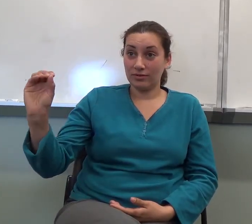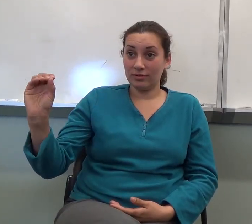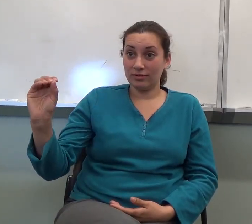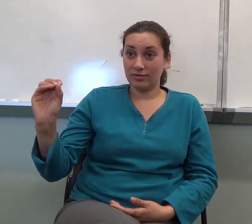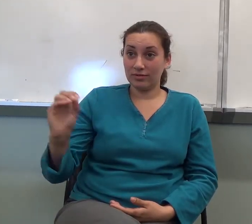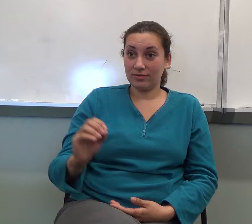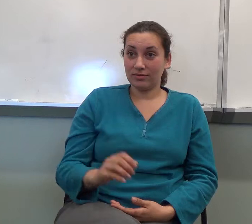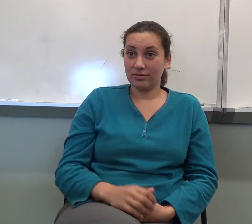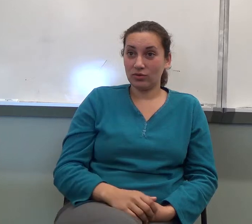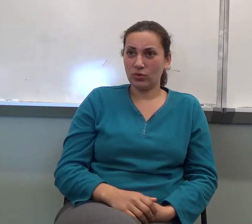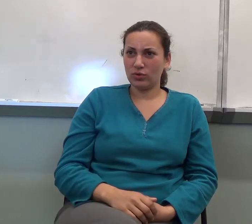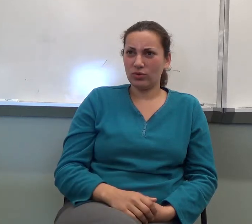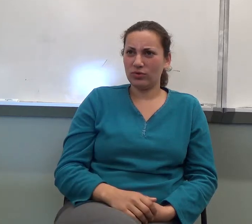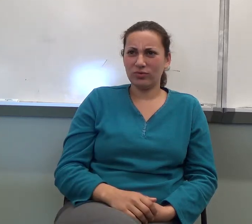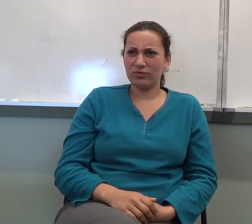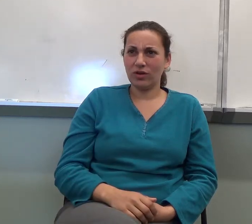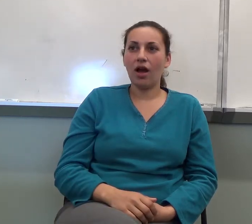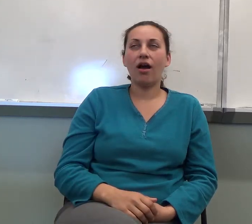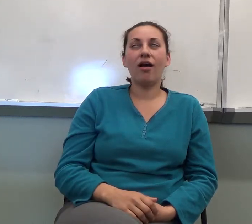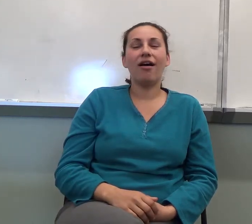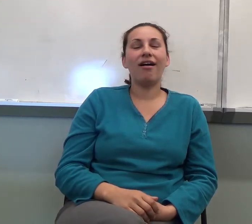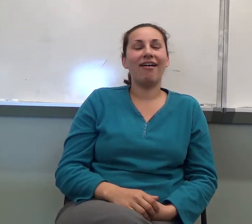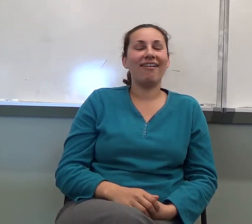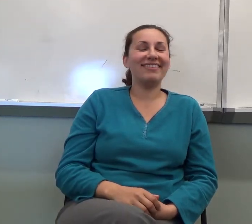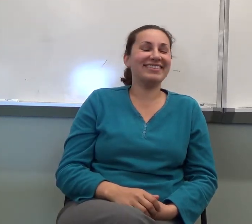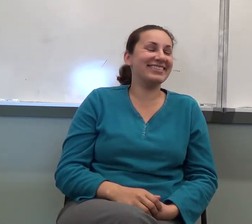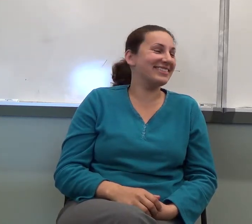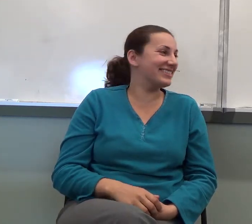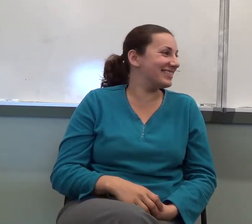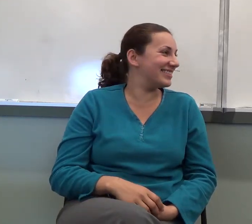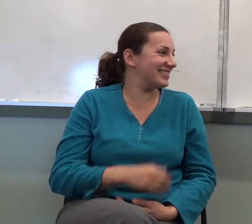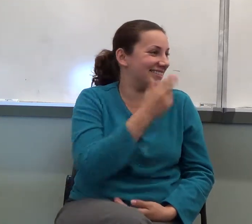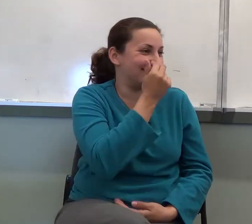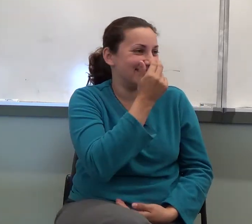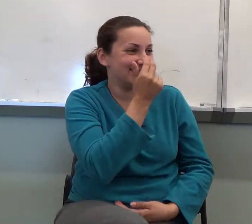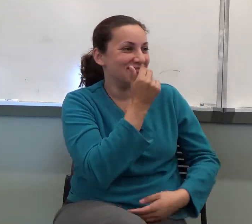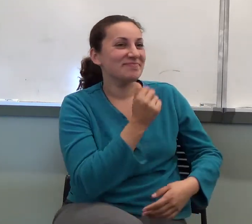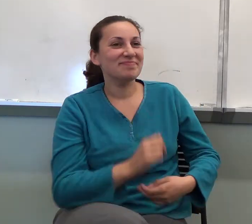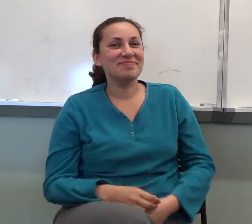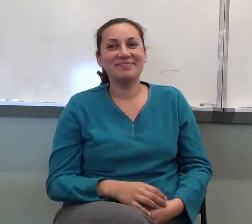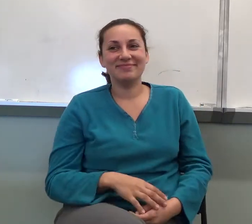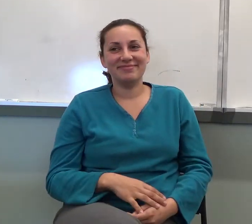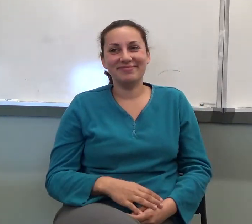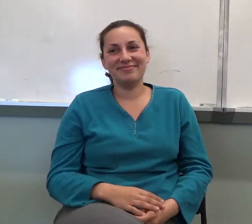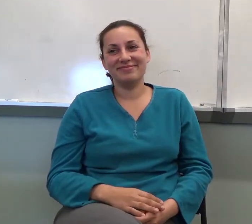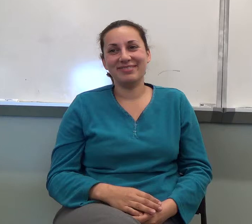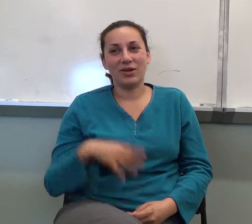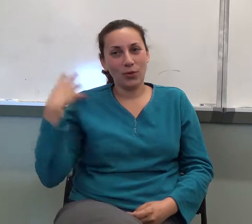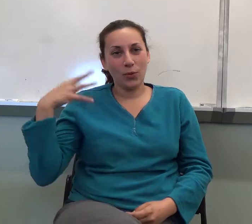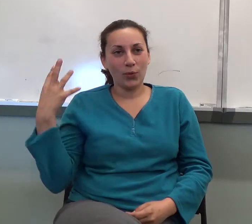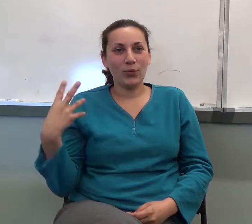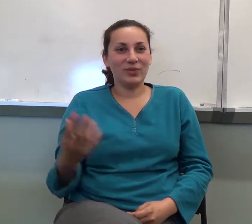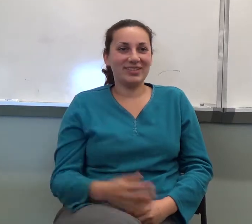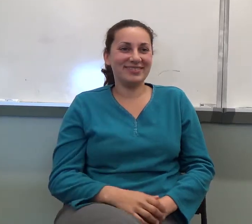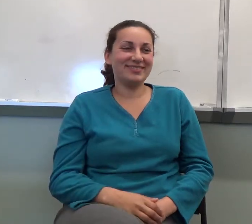keep adding those, you get 6 of those. That's repeated addition, that would be multiplication. Huh? So first of all, multiply 6